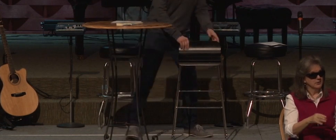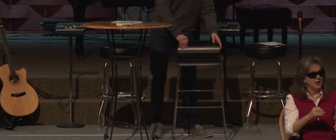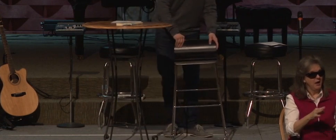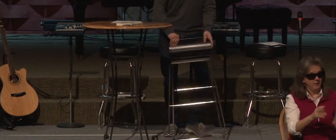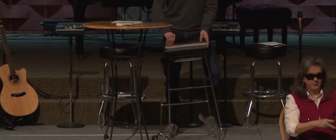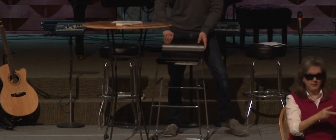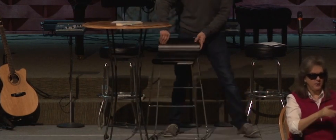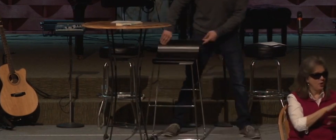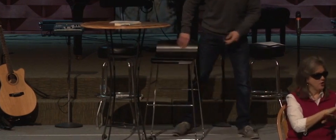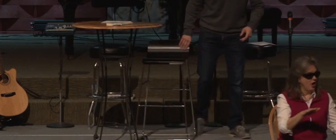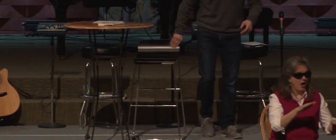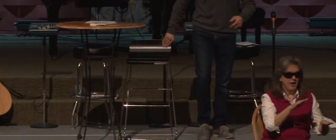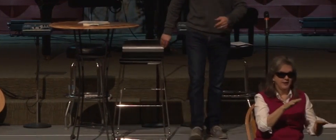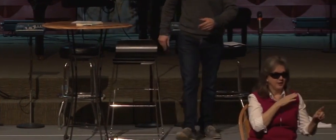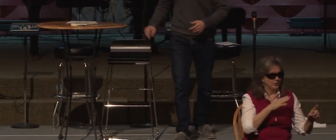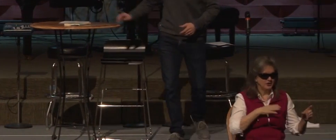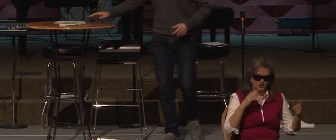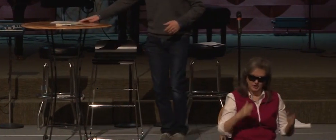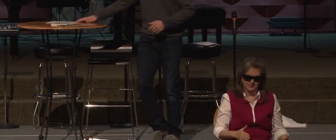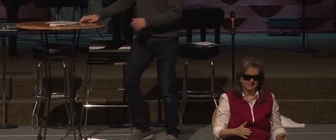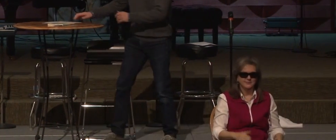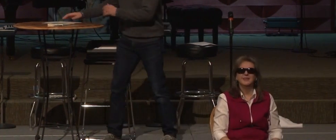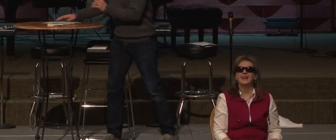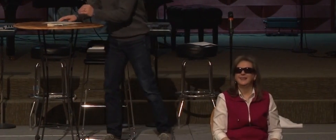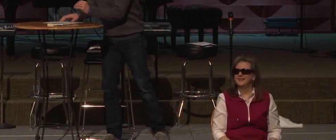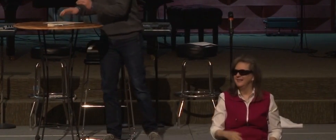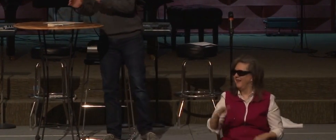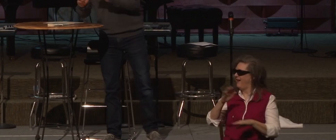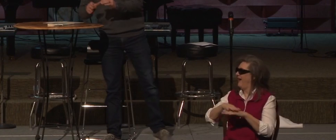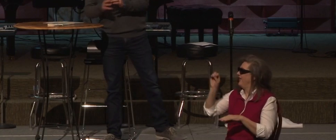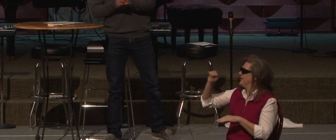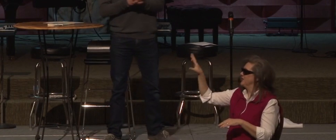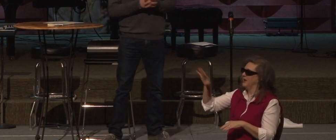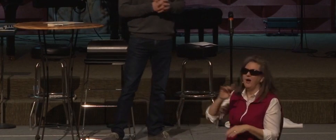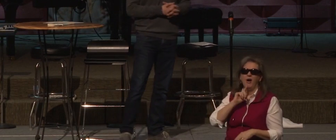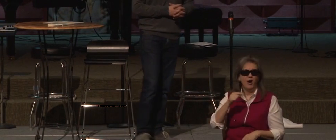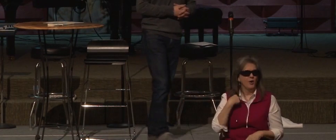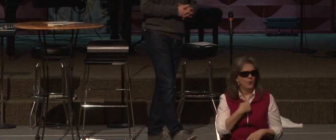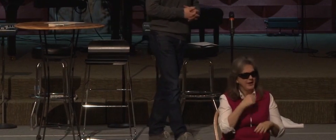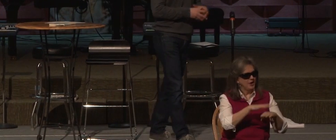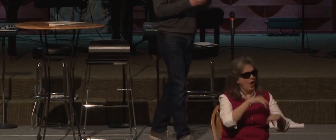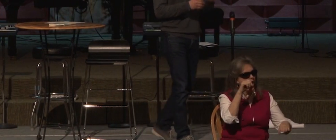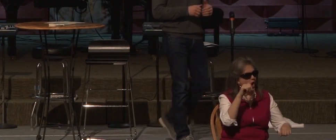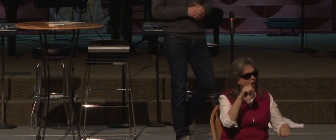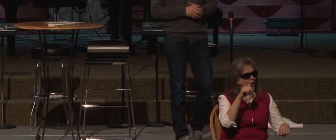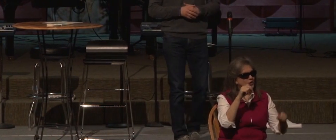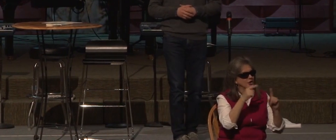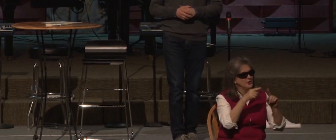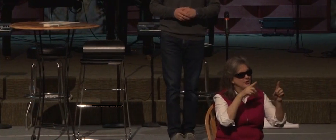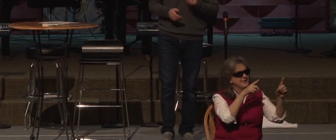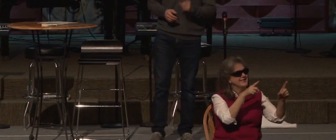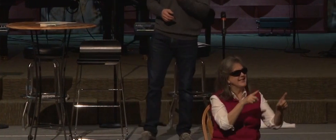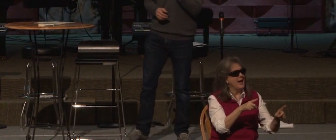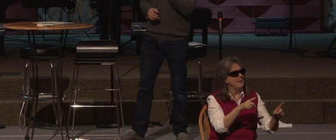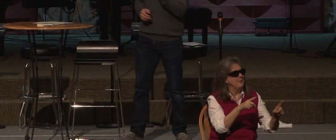Might have been on the screen, but that's okay, right? We're improvising. Are we called to disciple